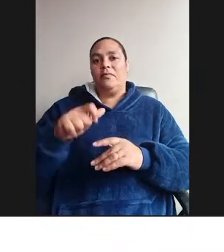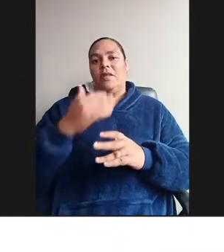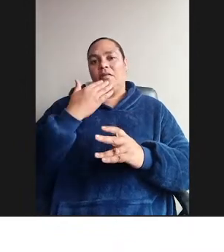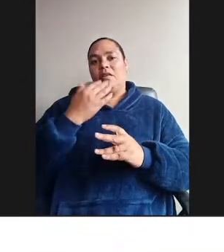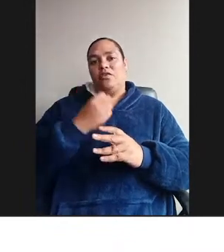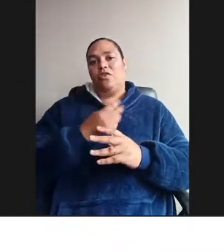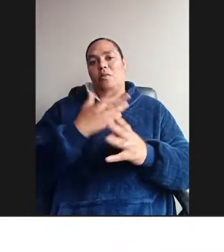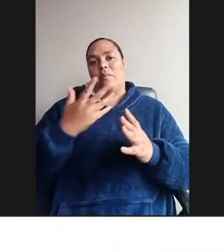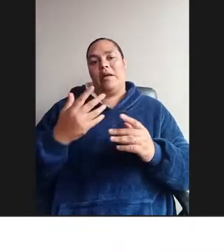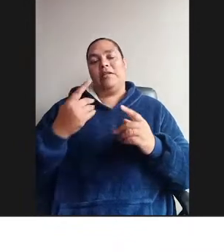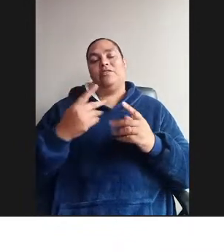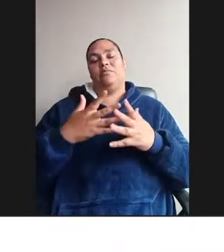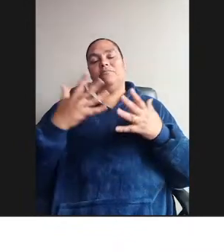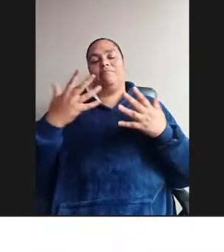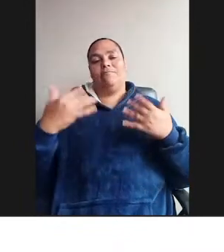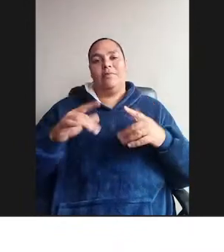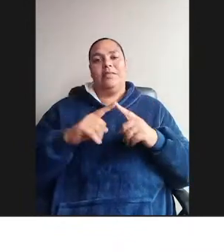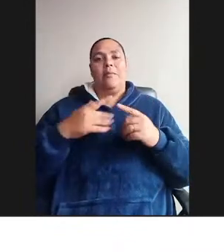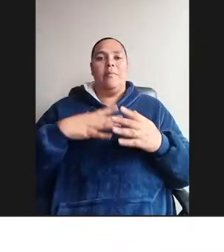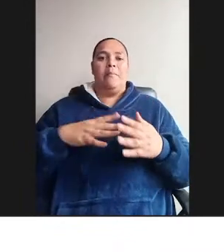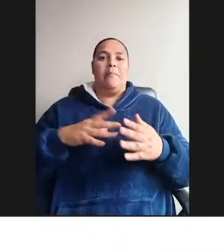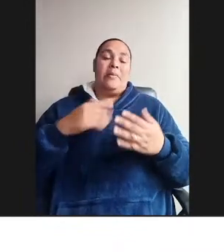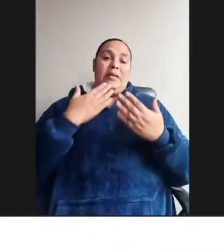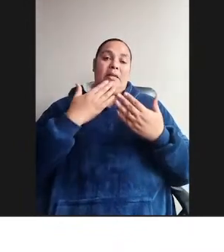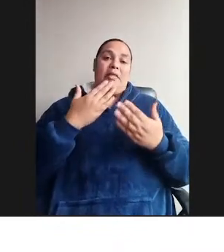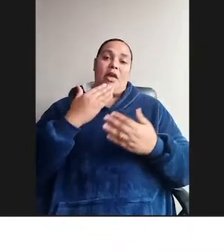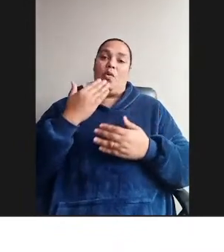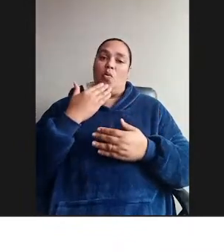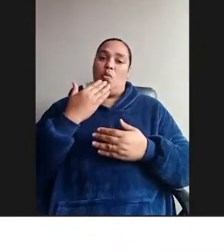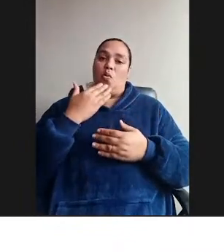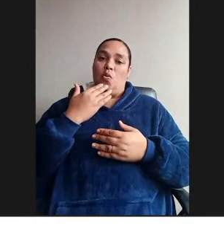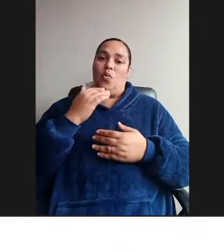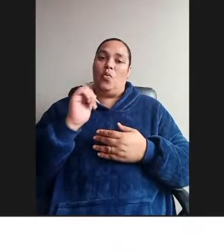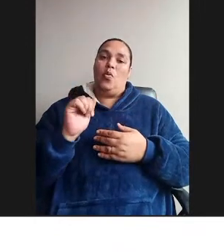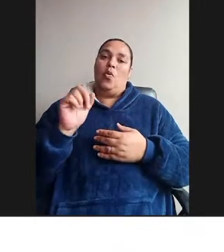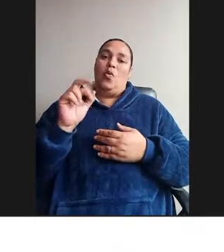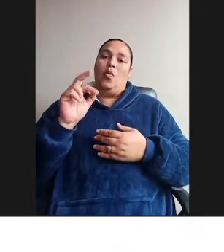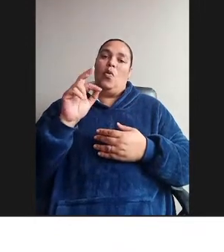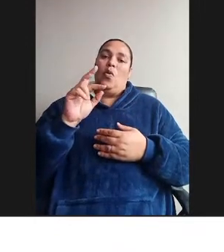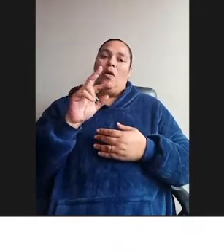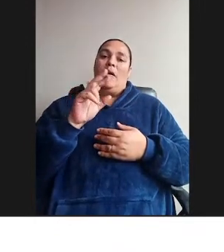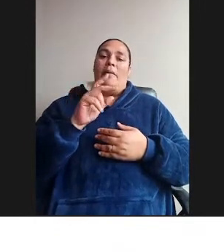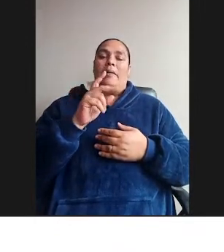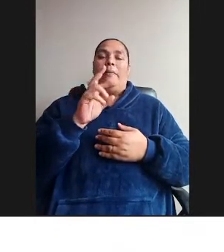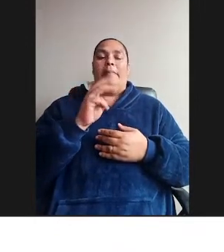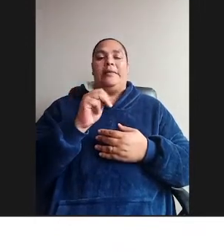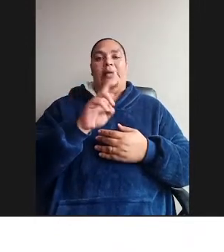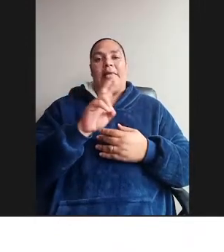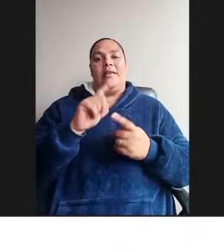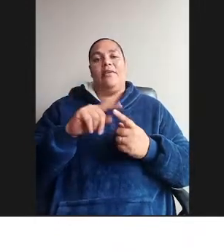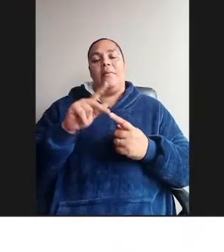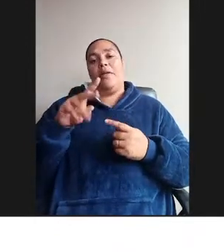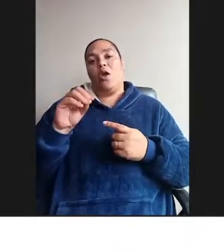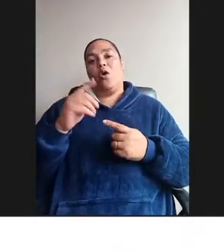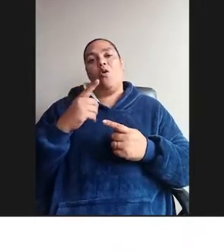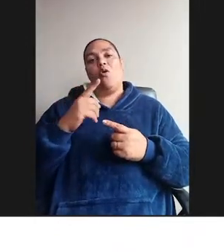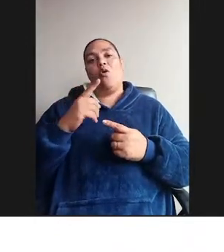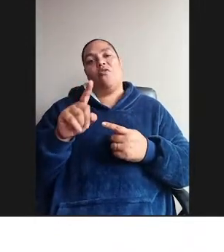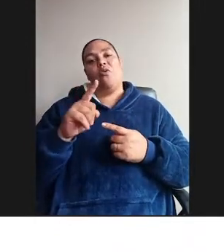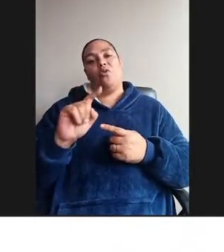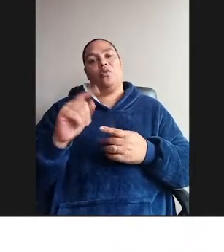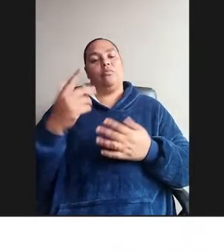I must thank the Mr. Ratif and the PO on the bill that we've been doing